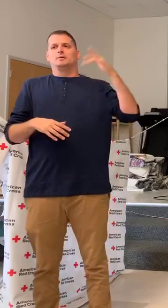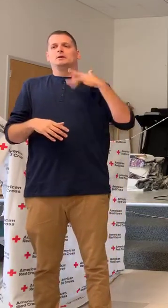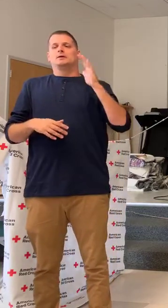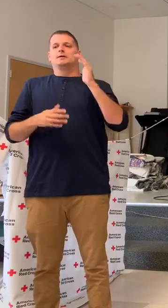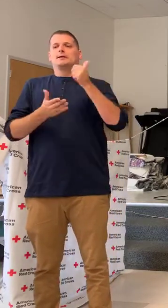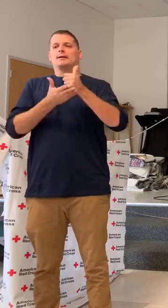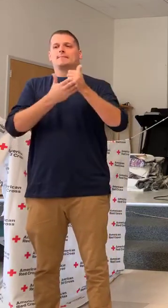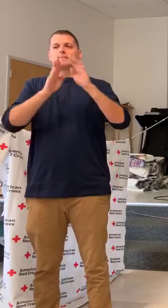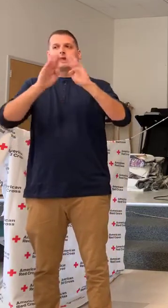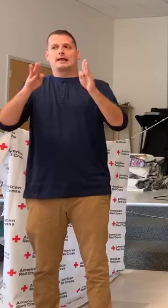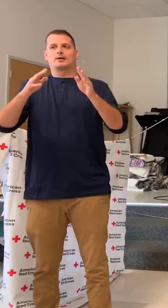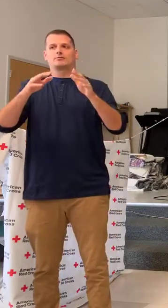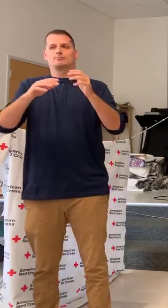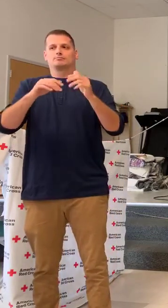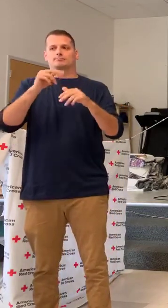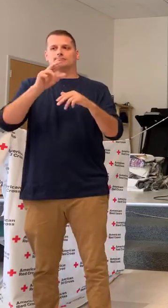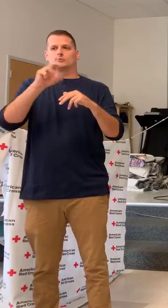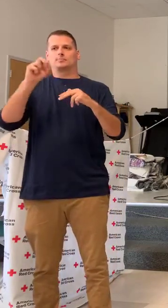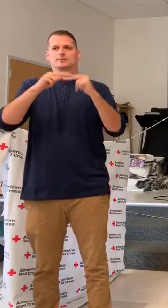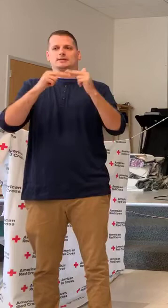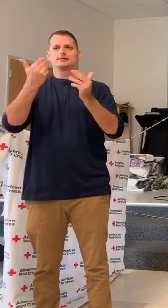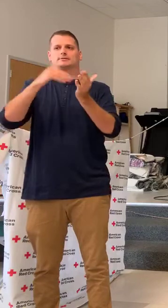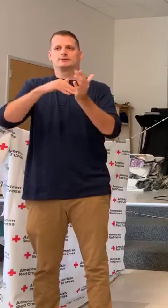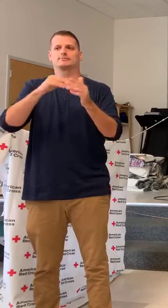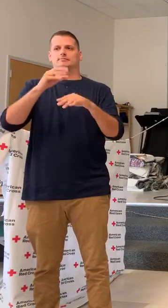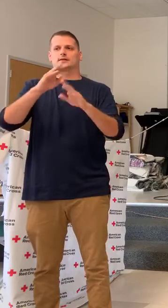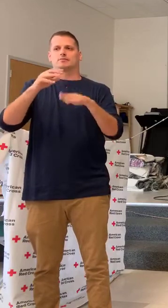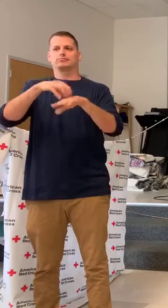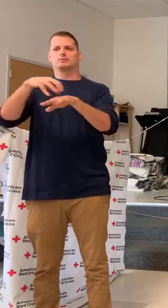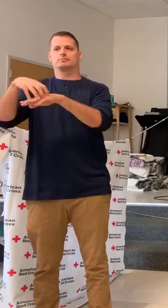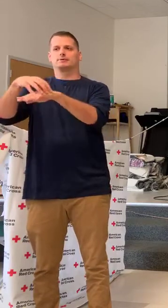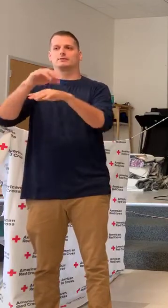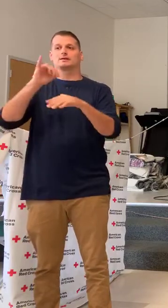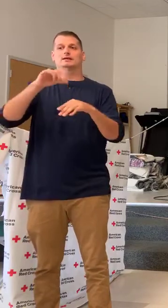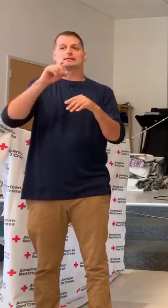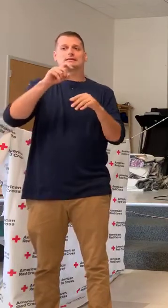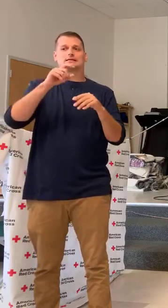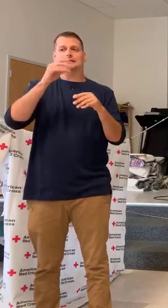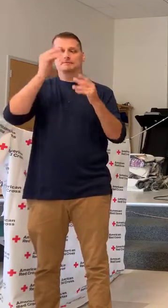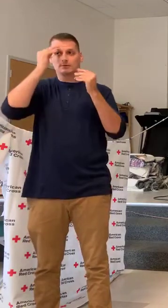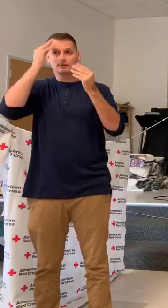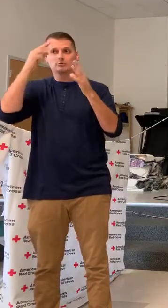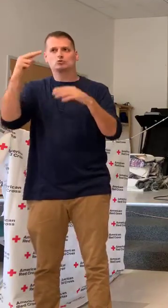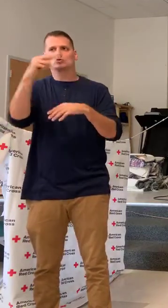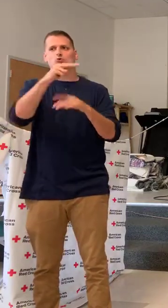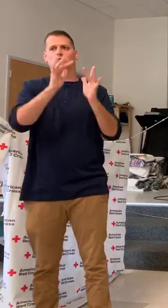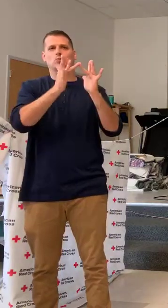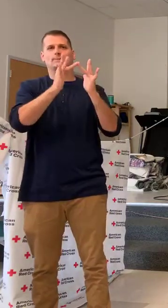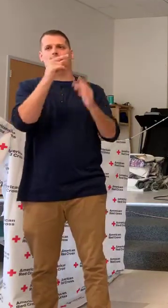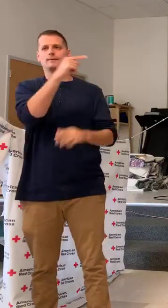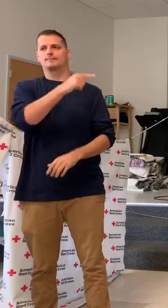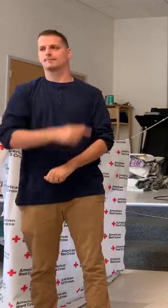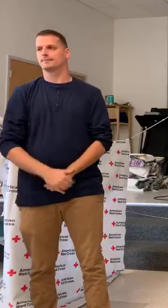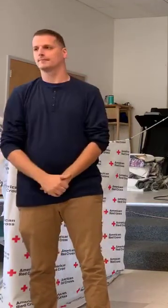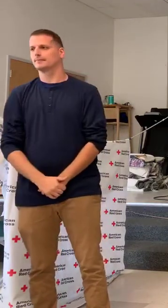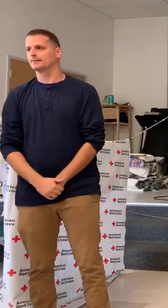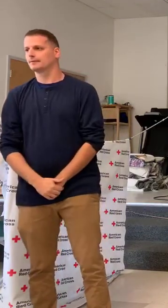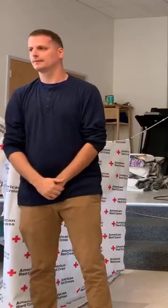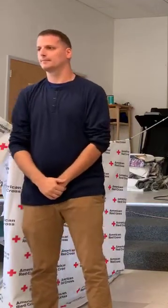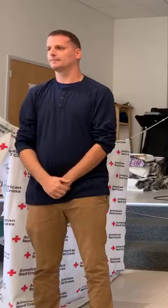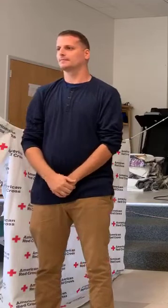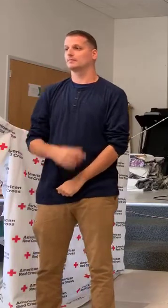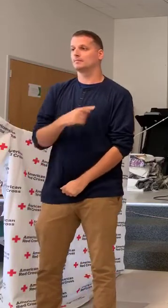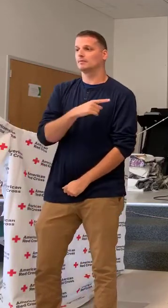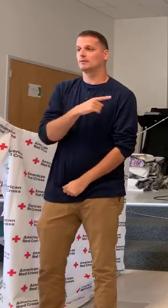And actually, we can also push it on the website as well. Okay. You bet. Really good question. You had another piece of question? I've been driving a pilot car at